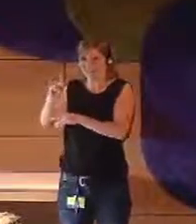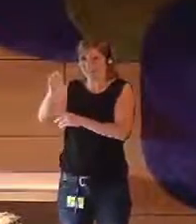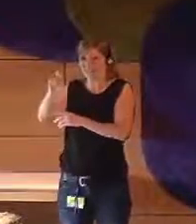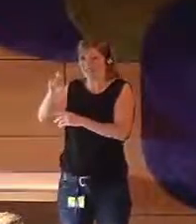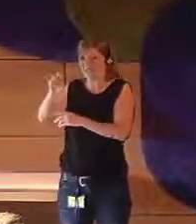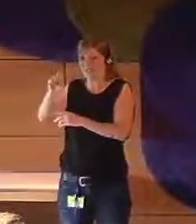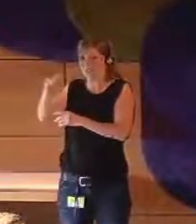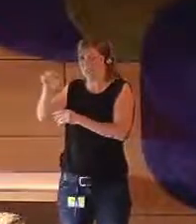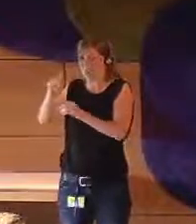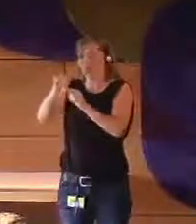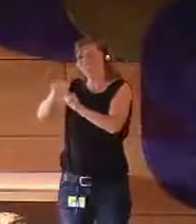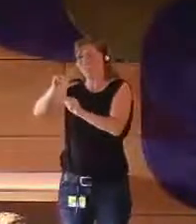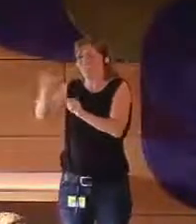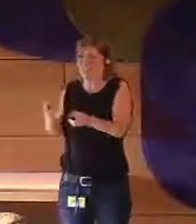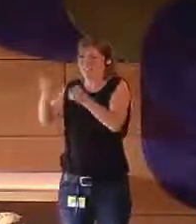also progesterone.